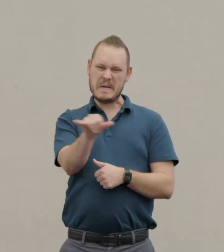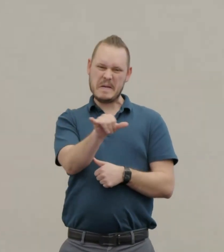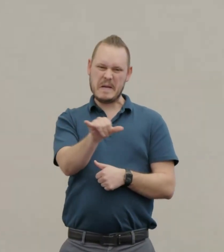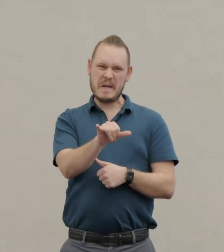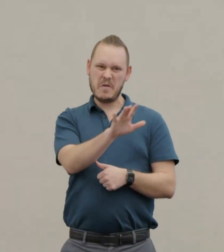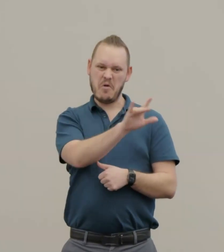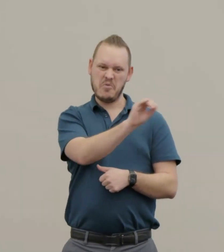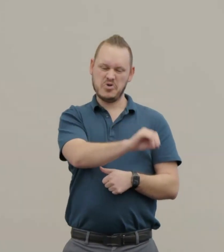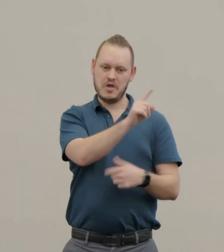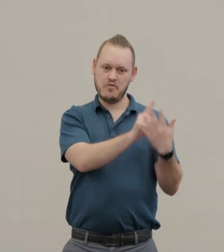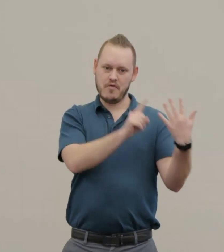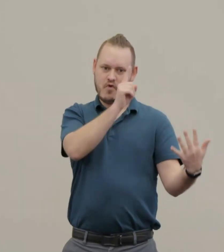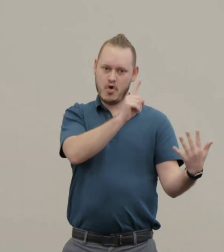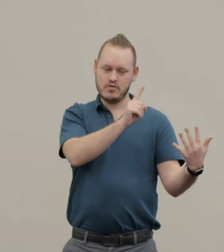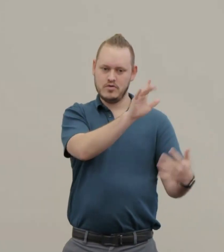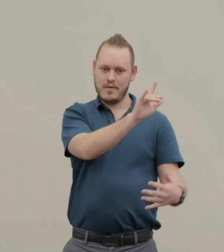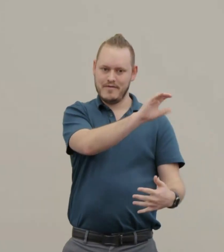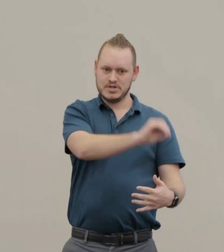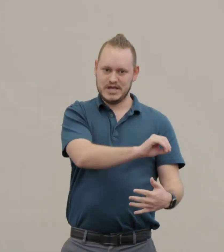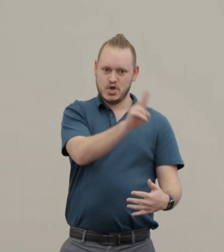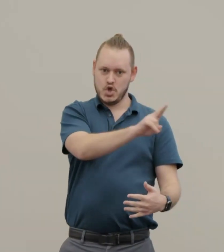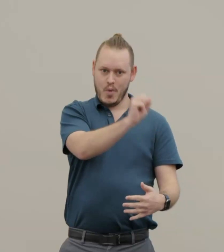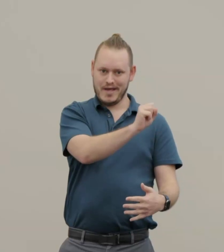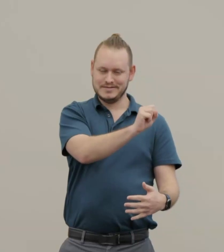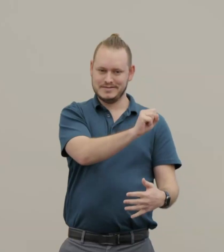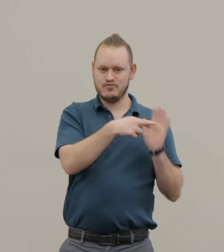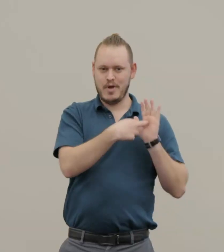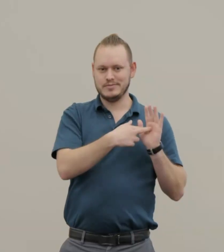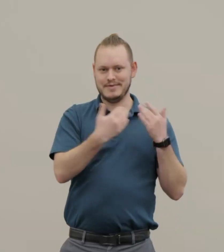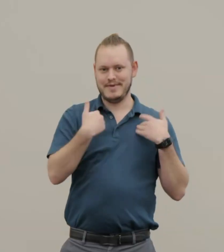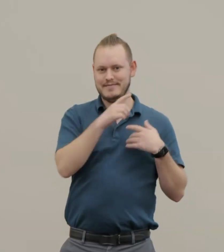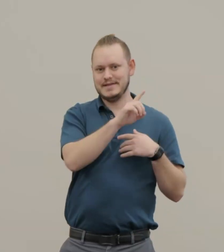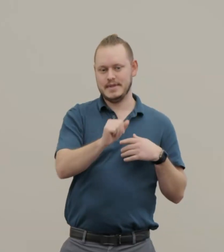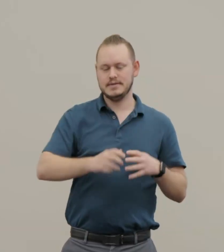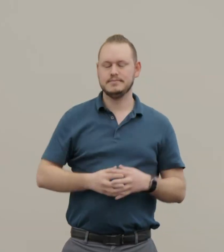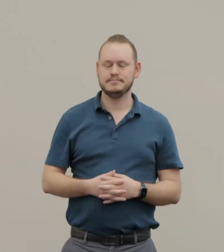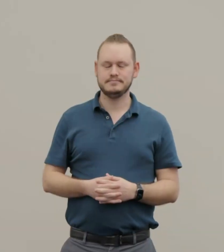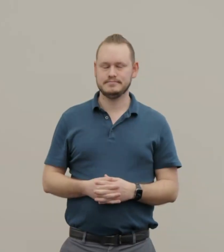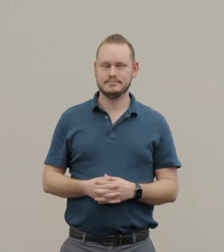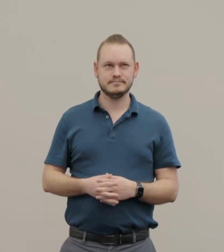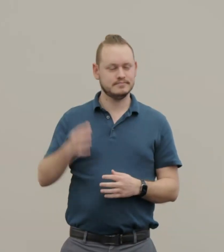the 25% of people that the US has represented previously as having a disability.